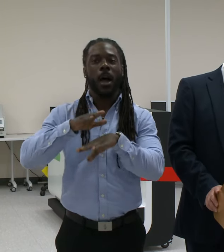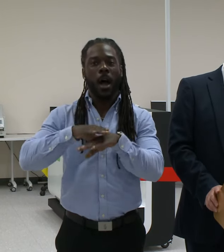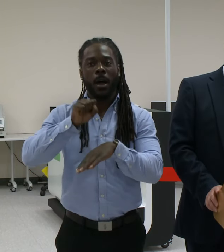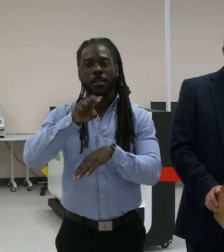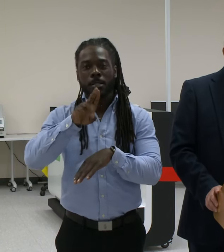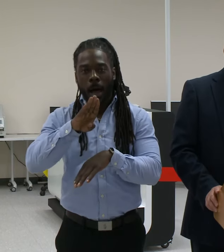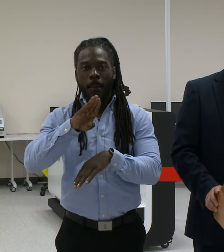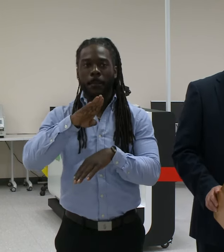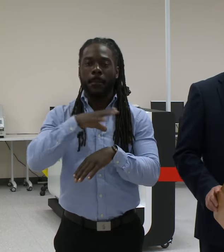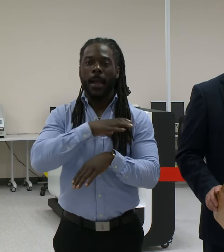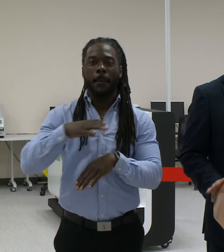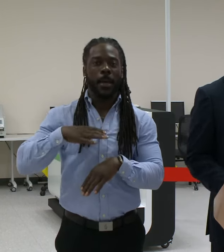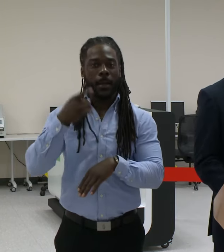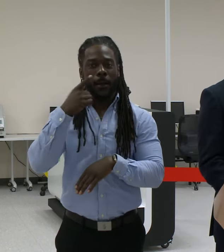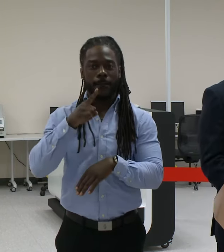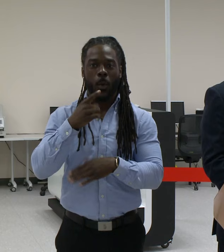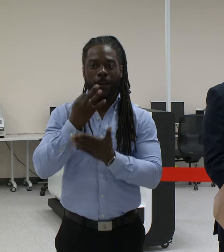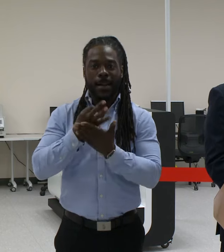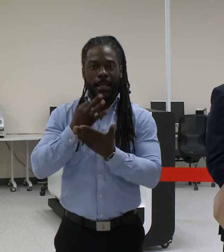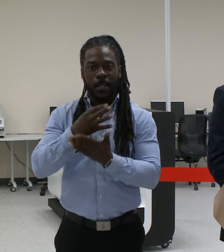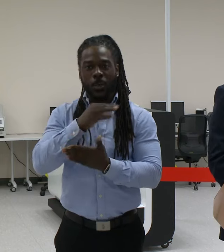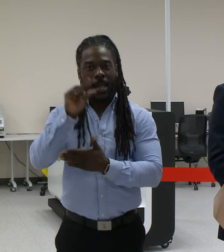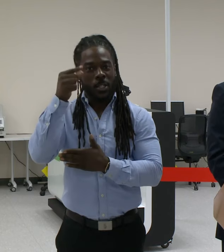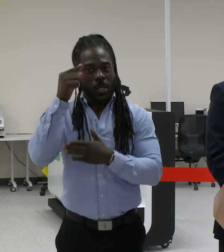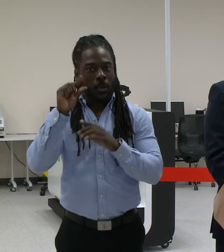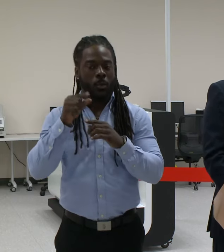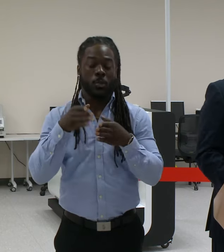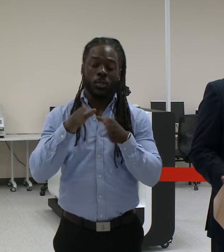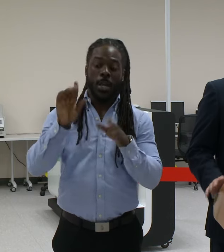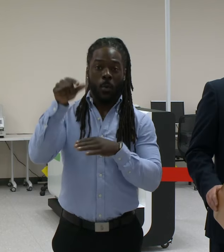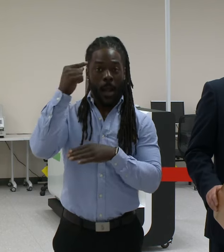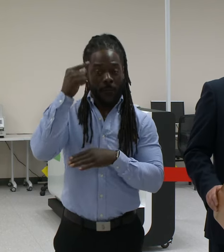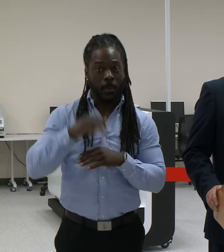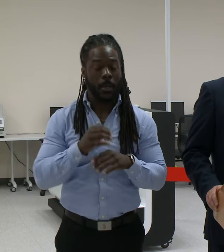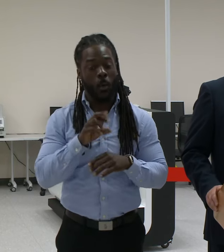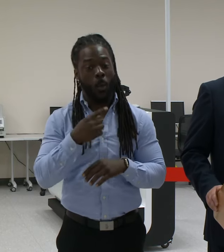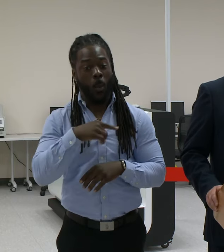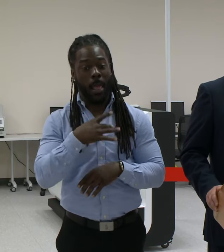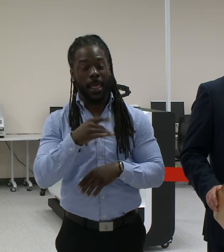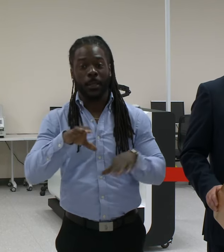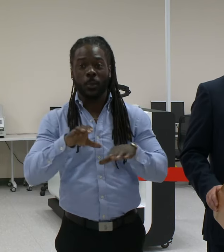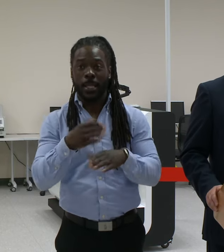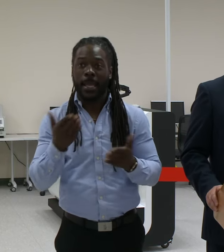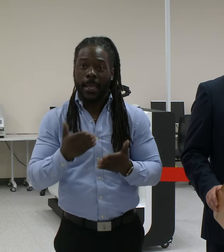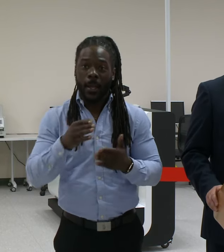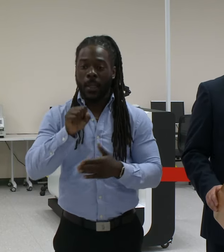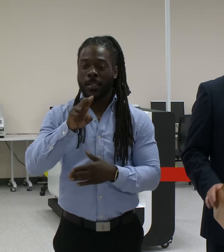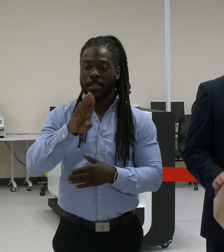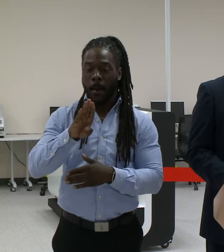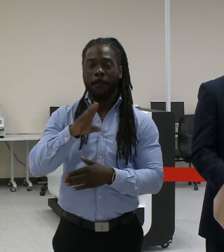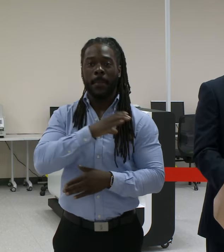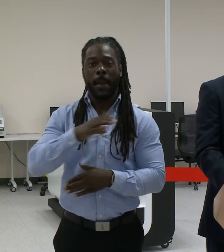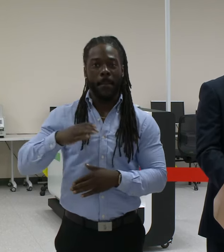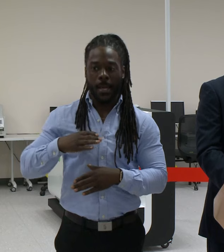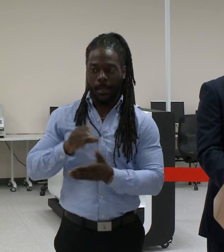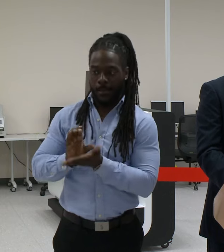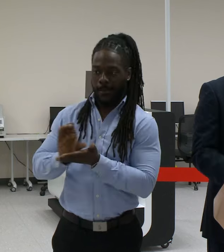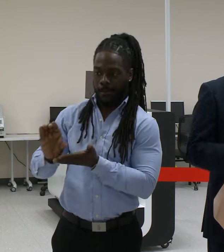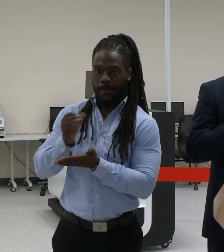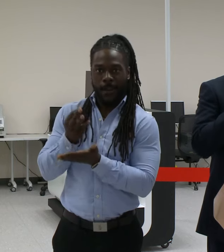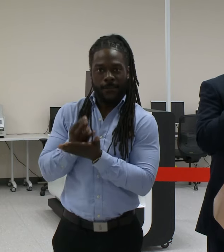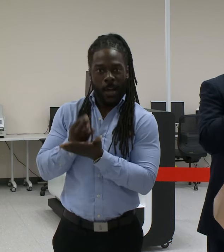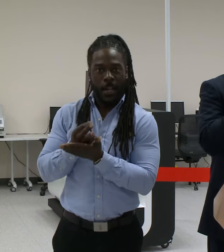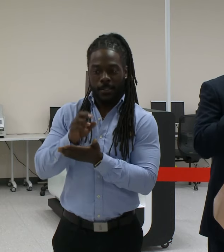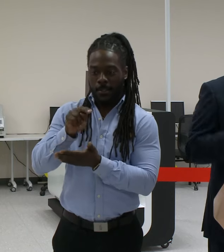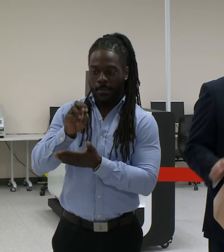Financial Services and General Government, or as we like to say here, the subcommittee that funds NARA. We're lucky to